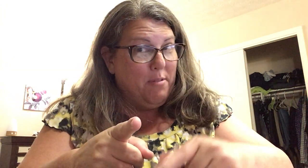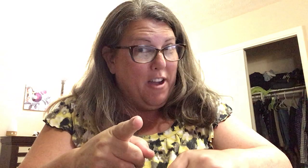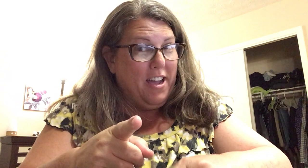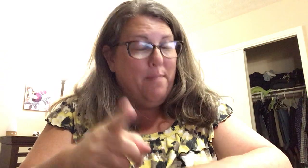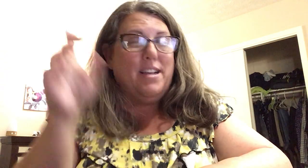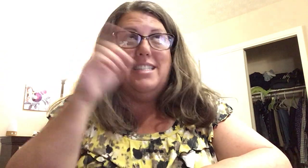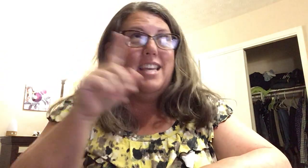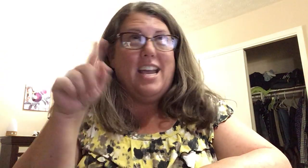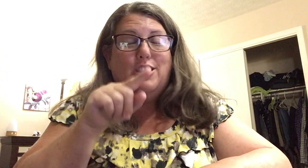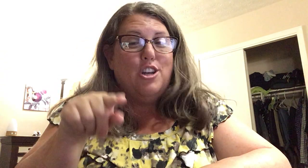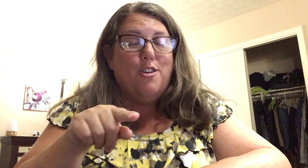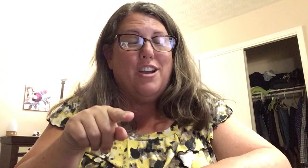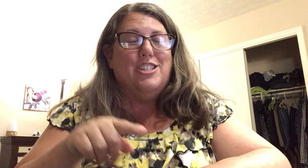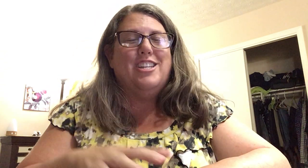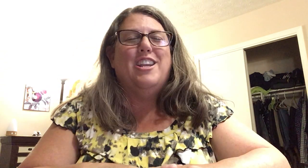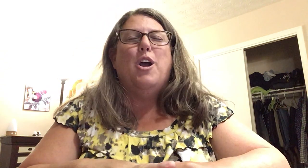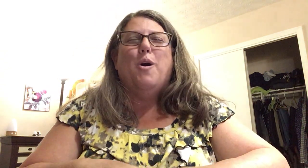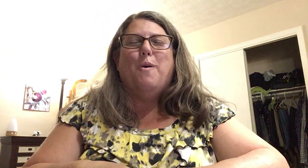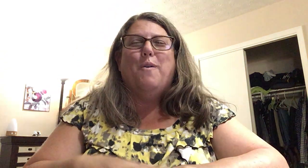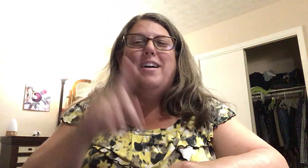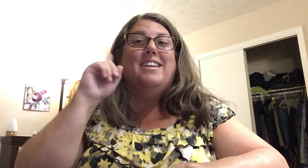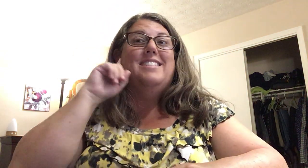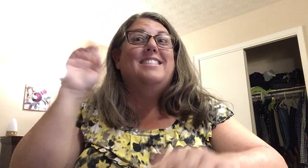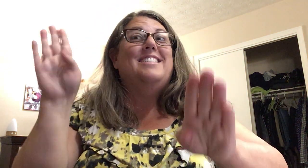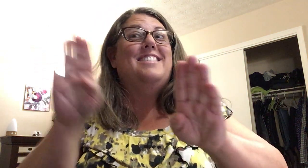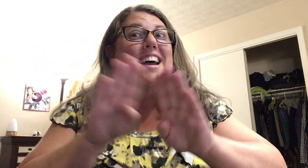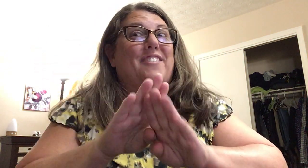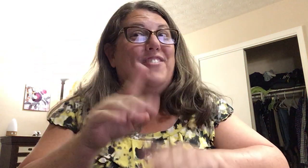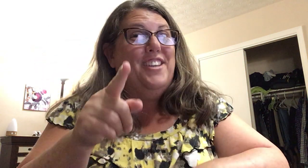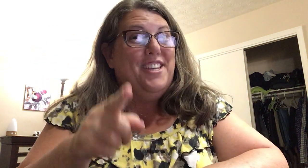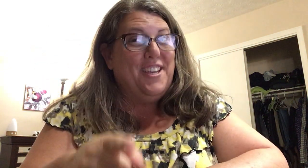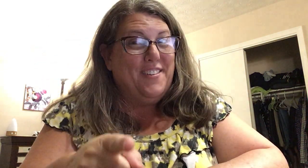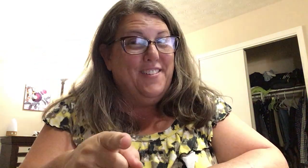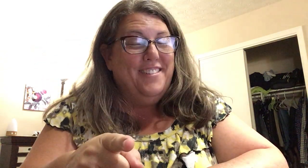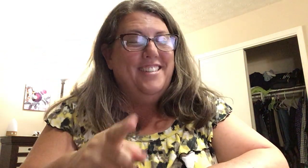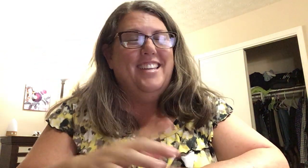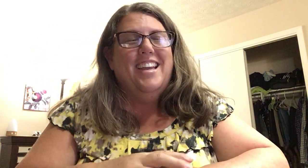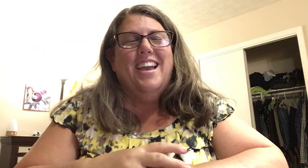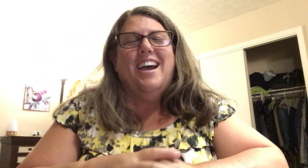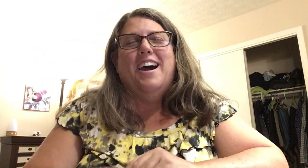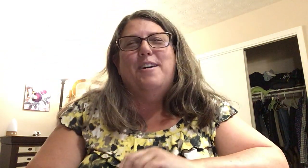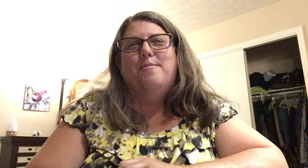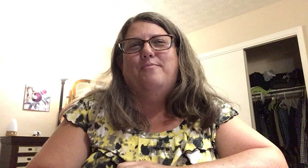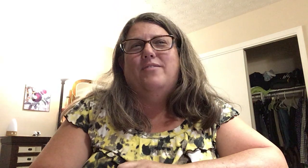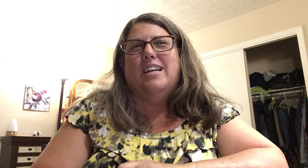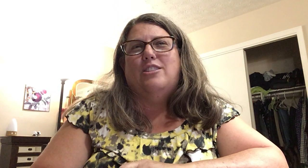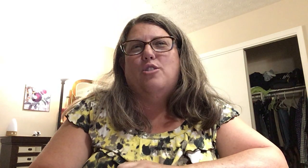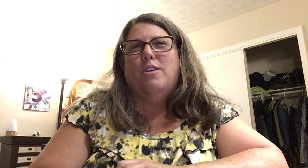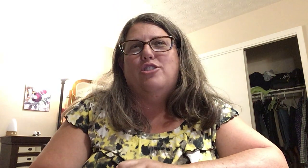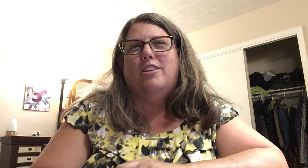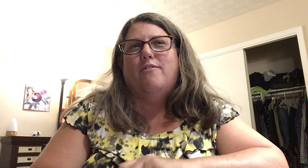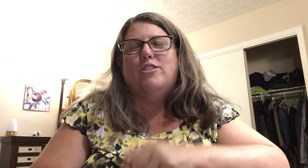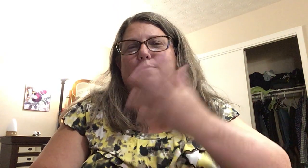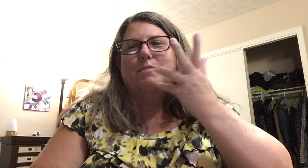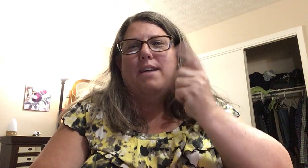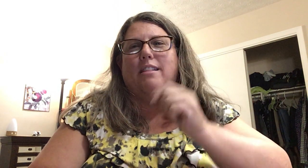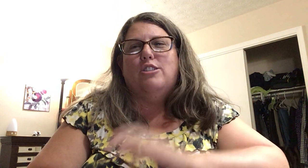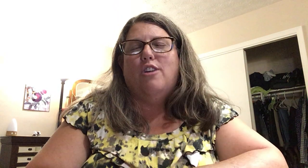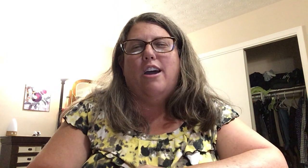eyebrow up, because it's a yes or no question, or deaf you. That's the question. Of course, I'm smiling, so how